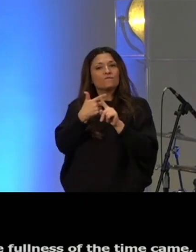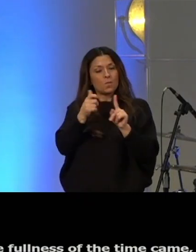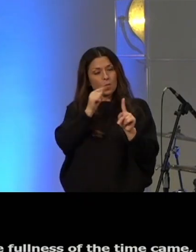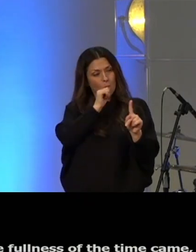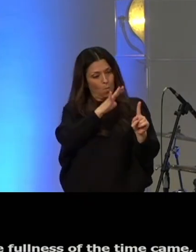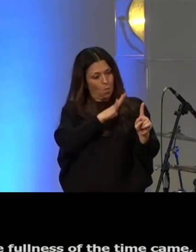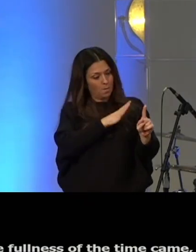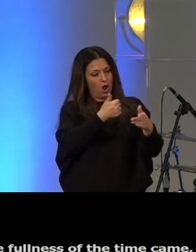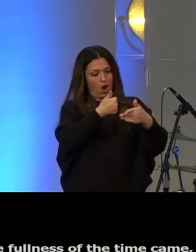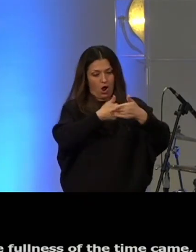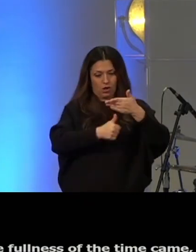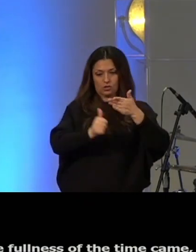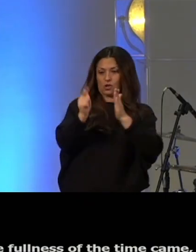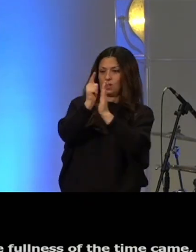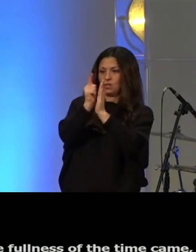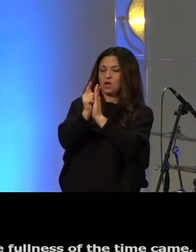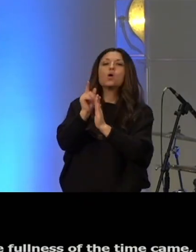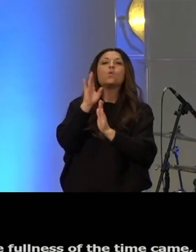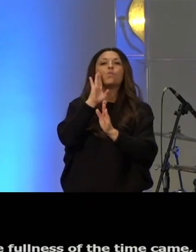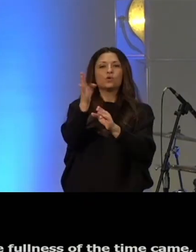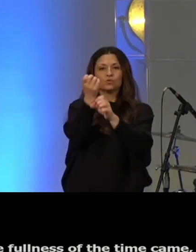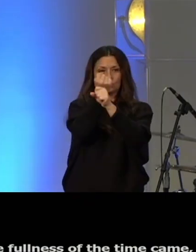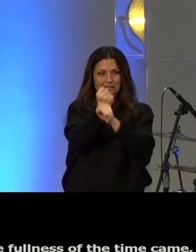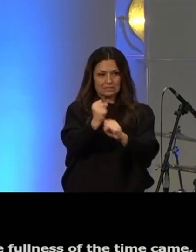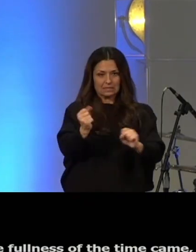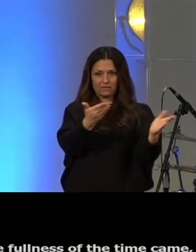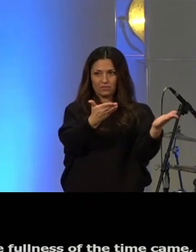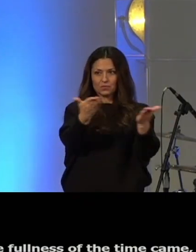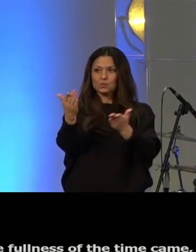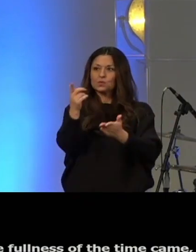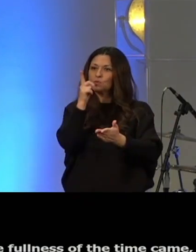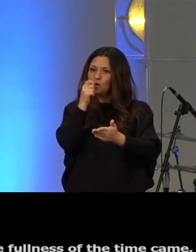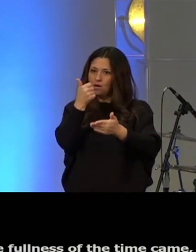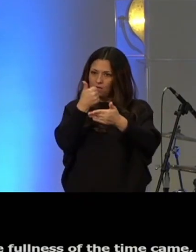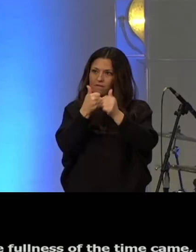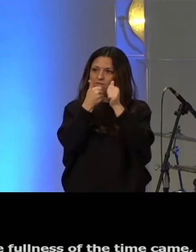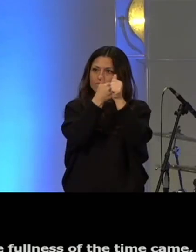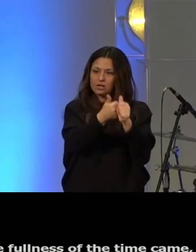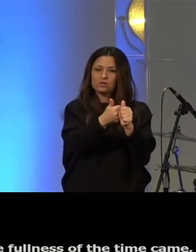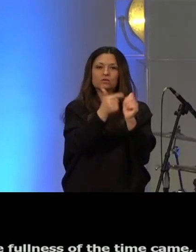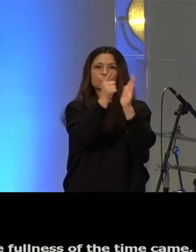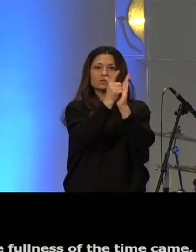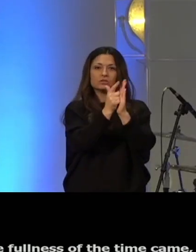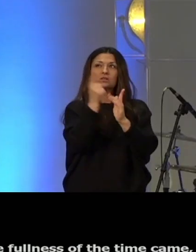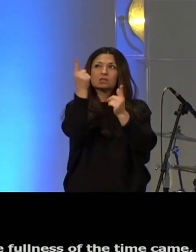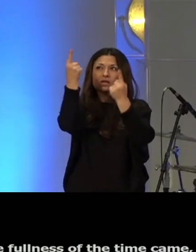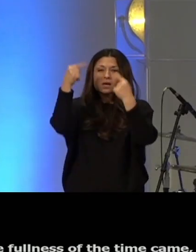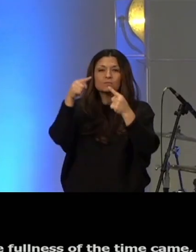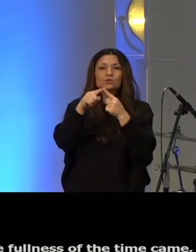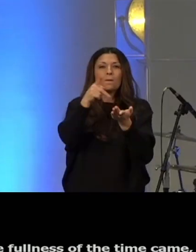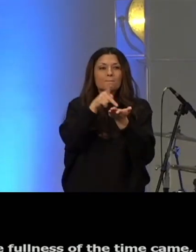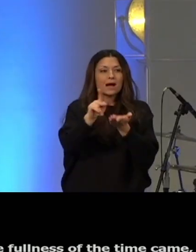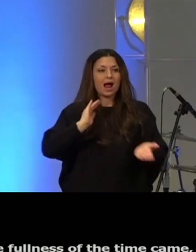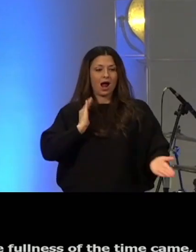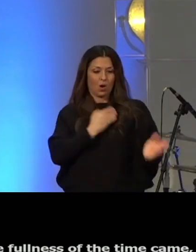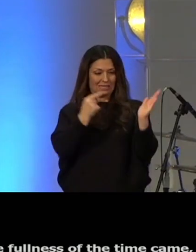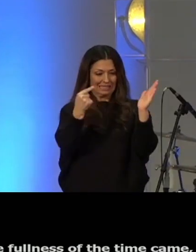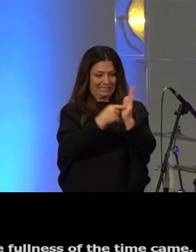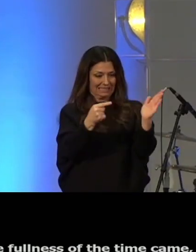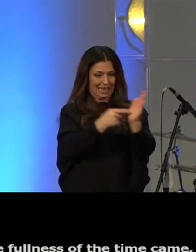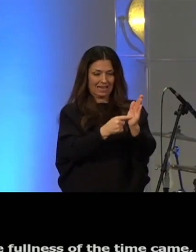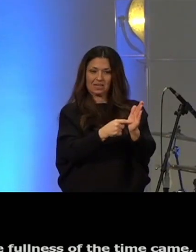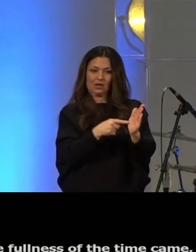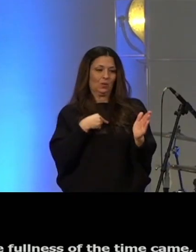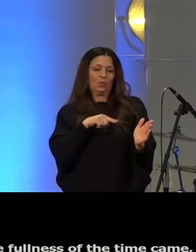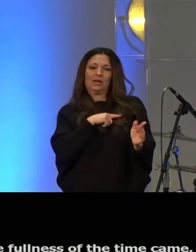of a woman, born under the law, so that he might redeem those who were under the law. He came to pay our debt, a debt we had and